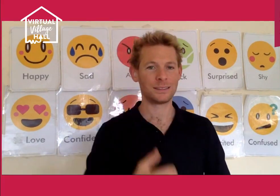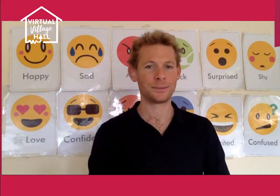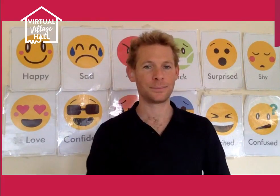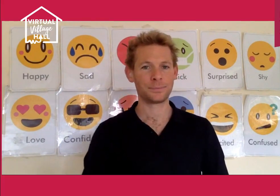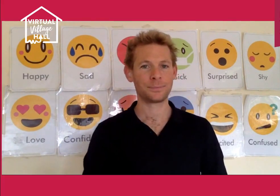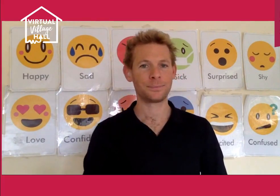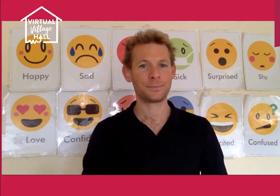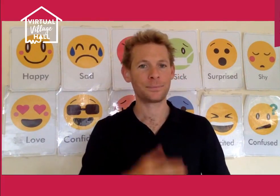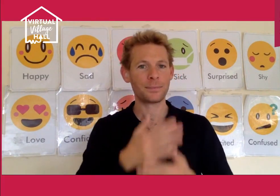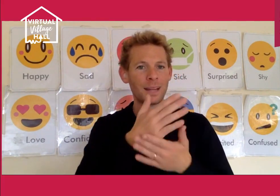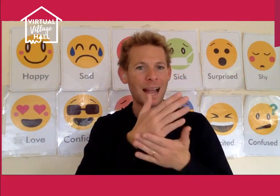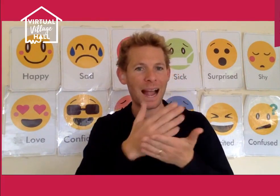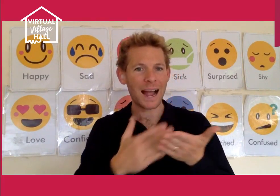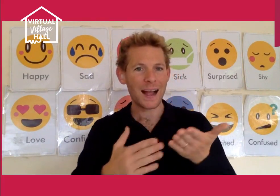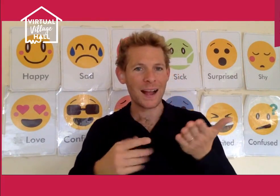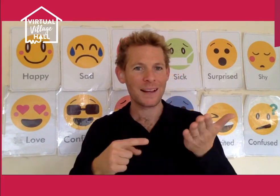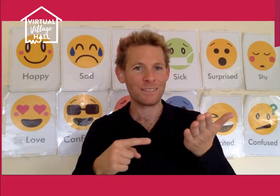Number six.